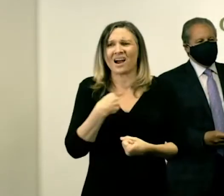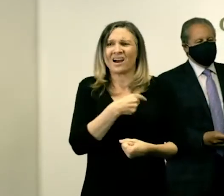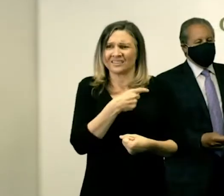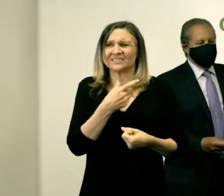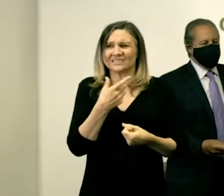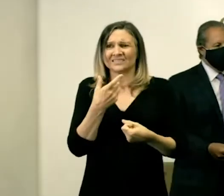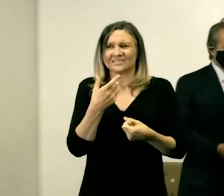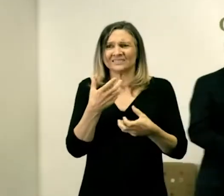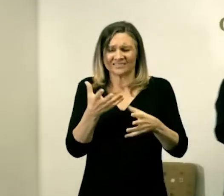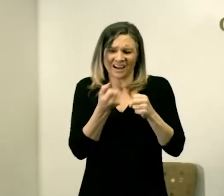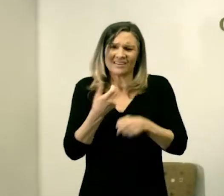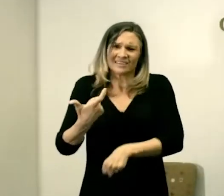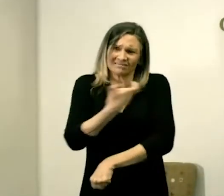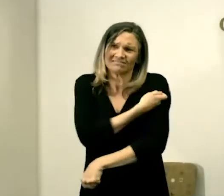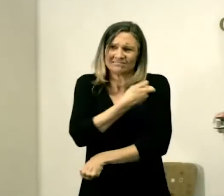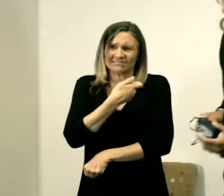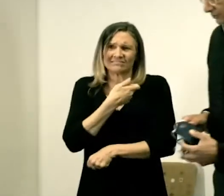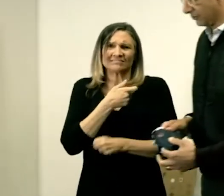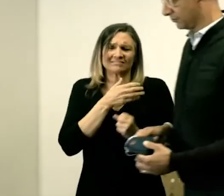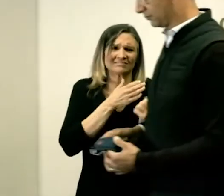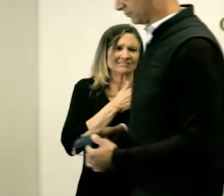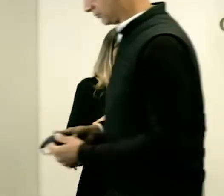this.